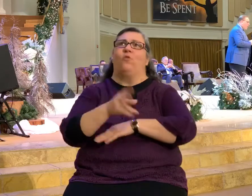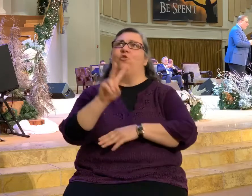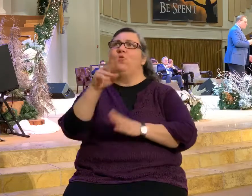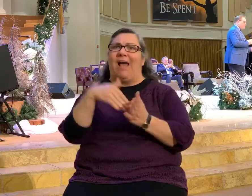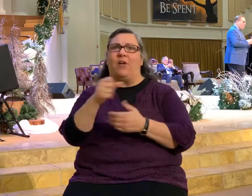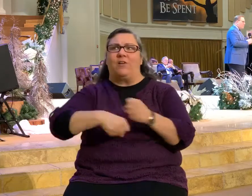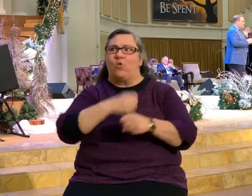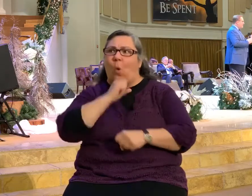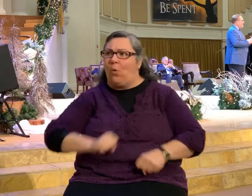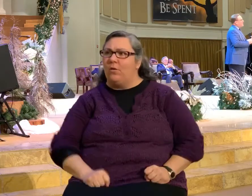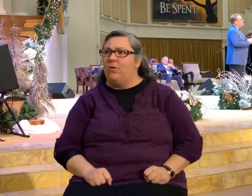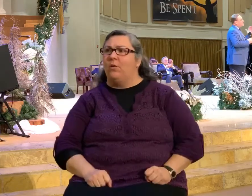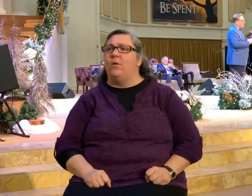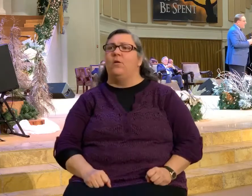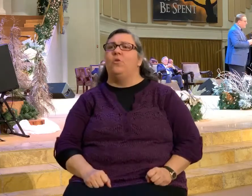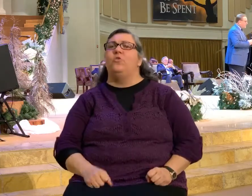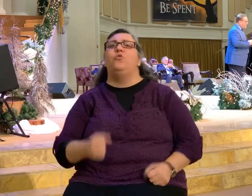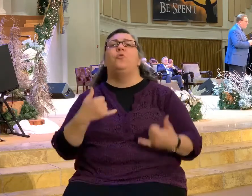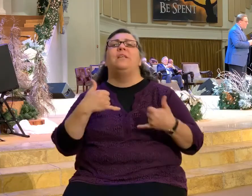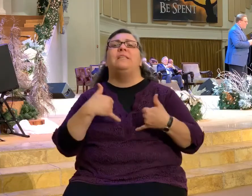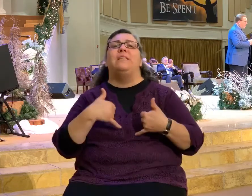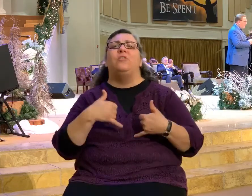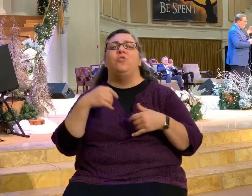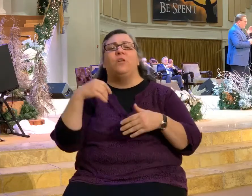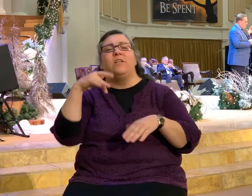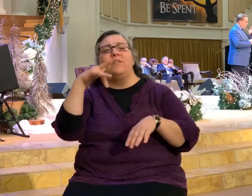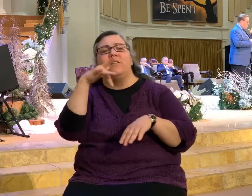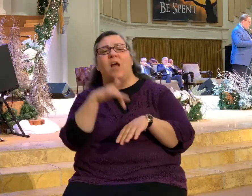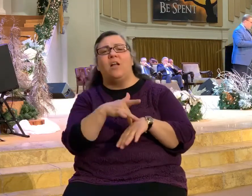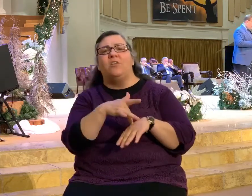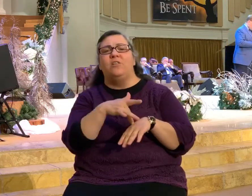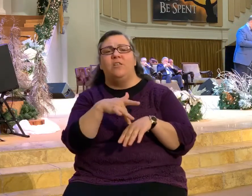One can walk through the still standing